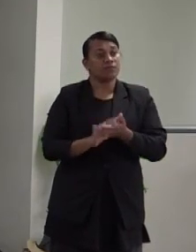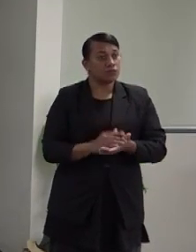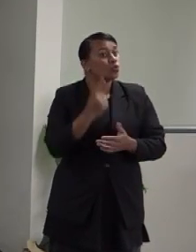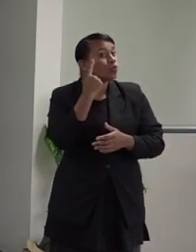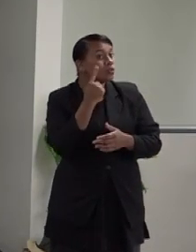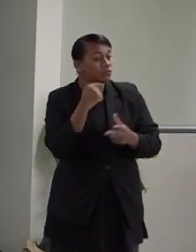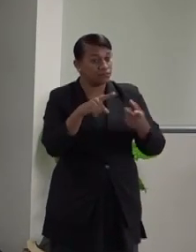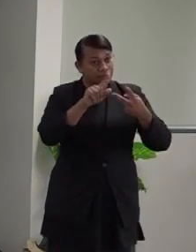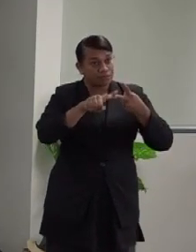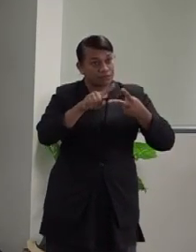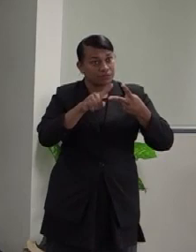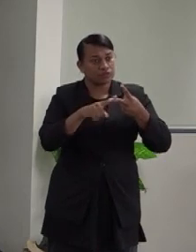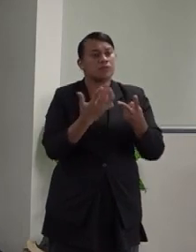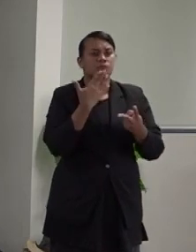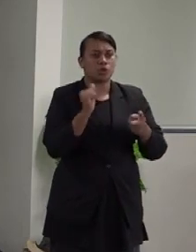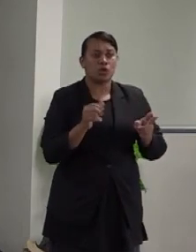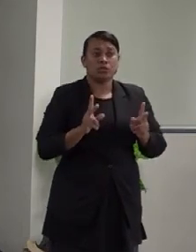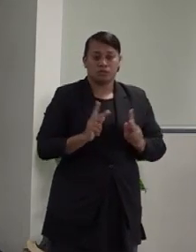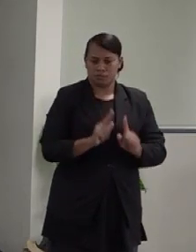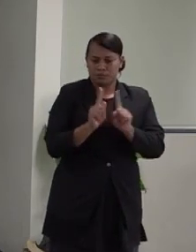Remember, 2 meters